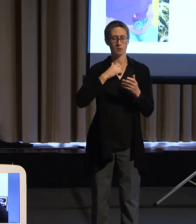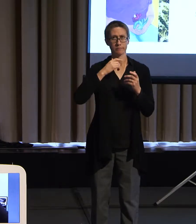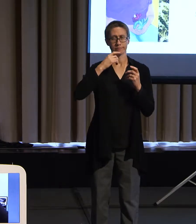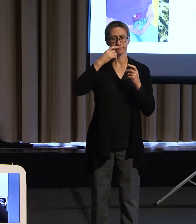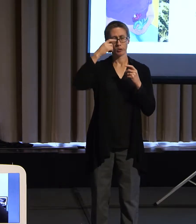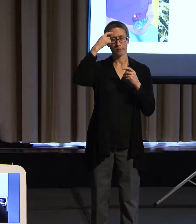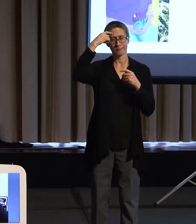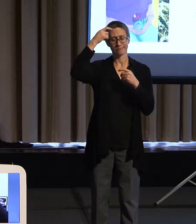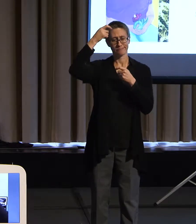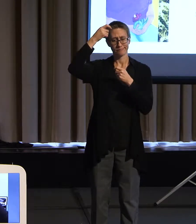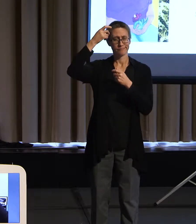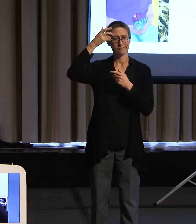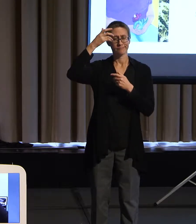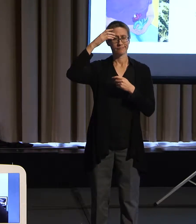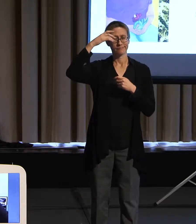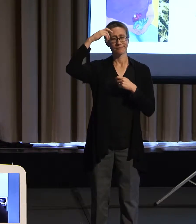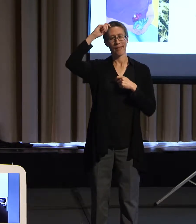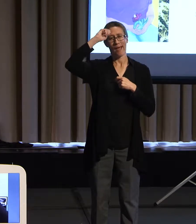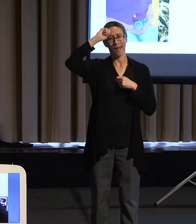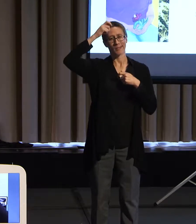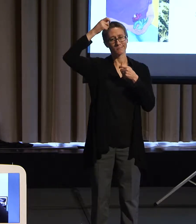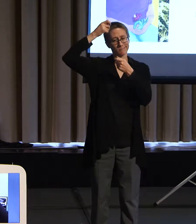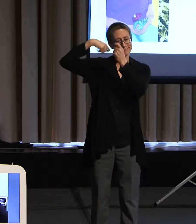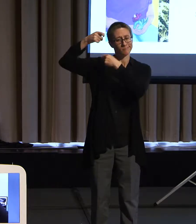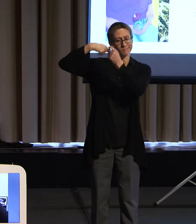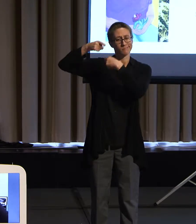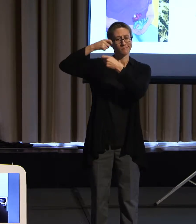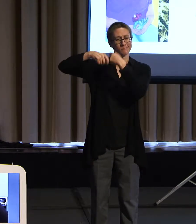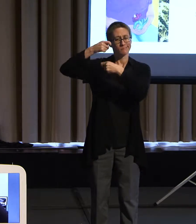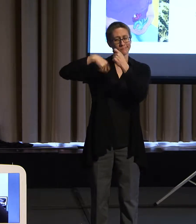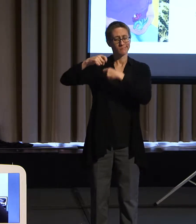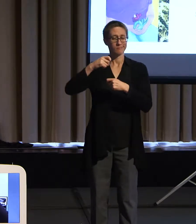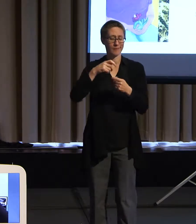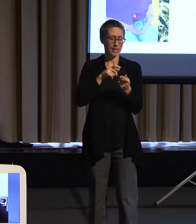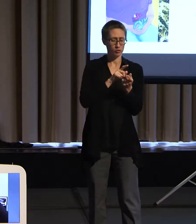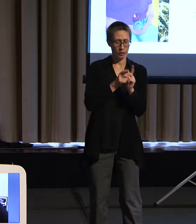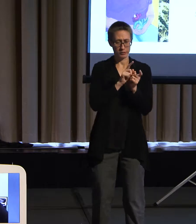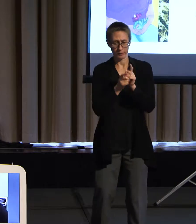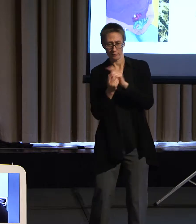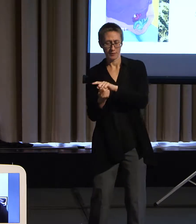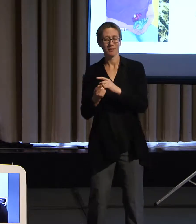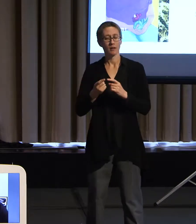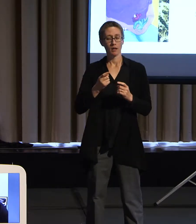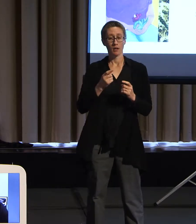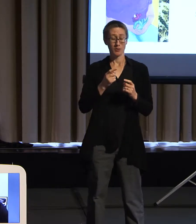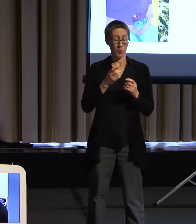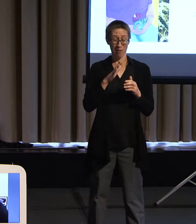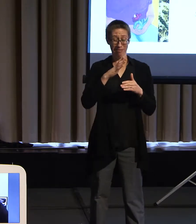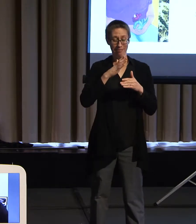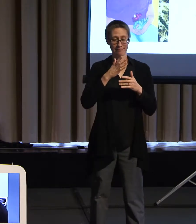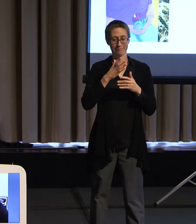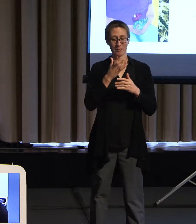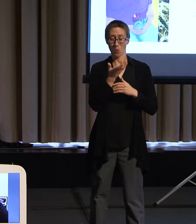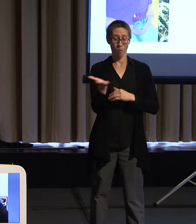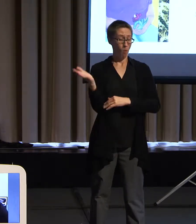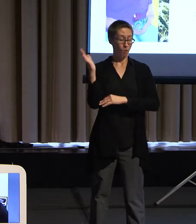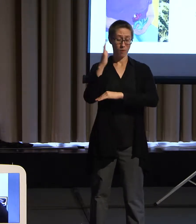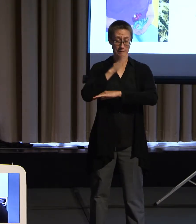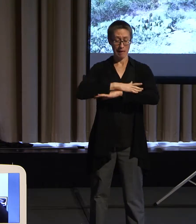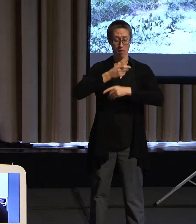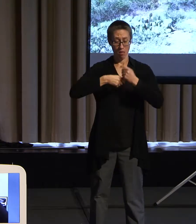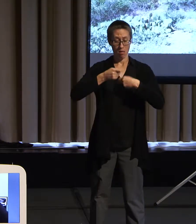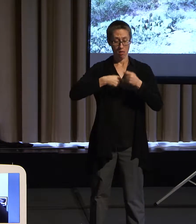I would just collapse at the end of a day. Every day off became about recovery. And if we could switch to slide